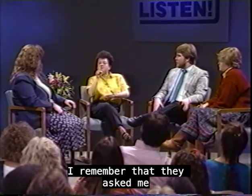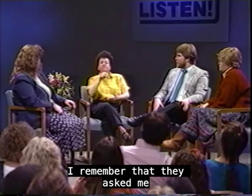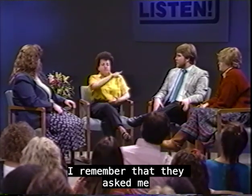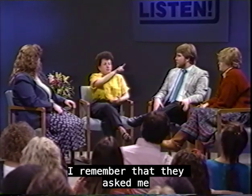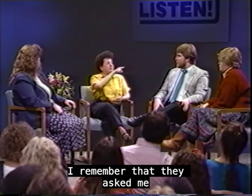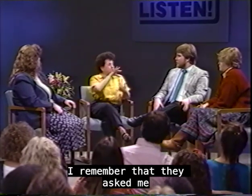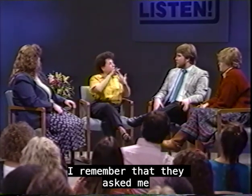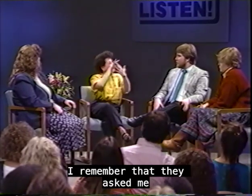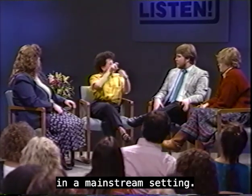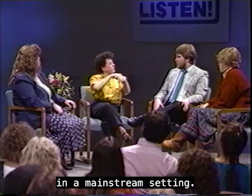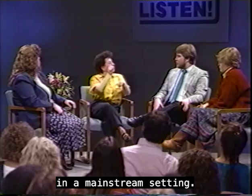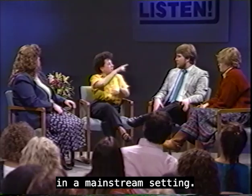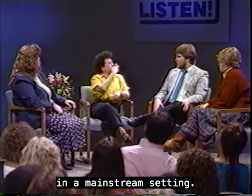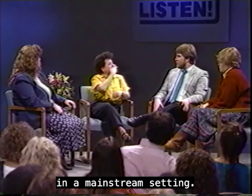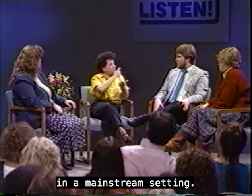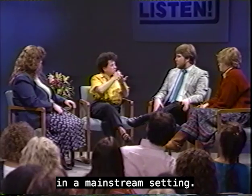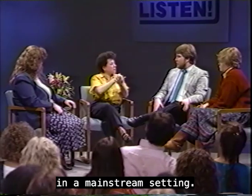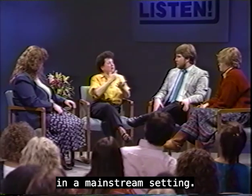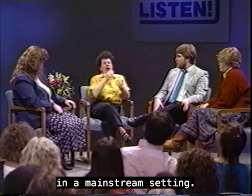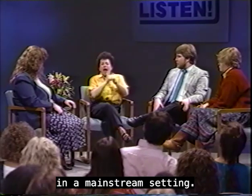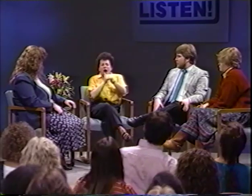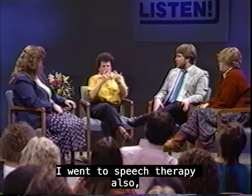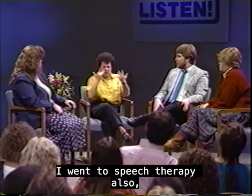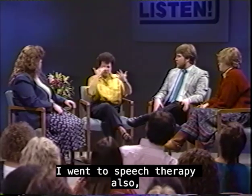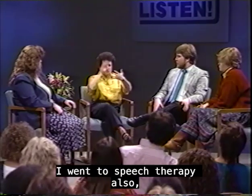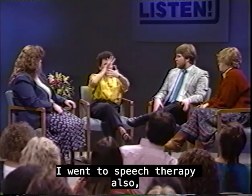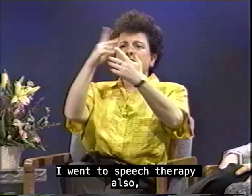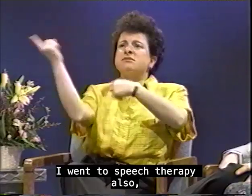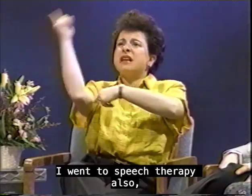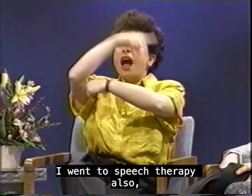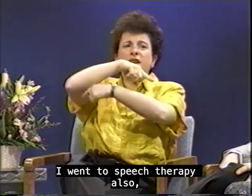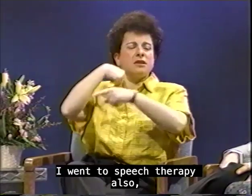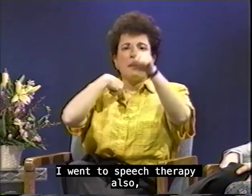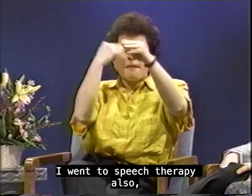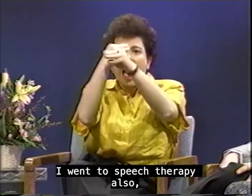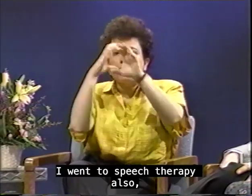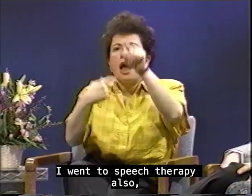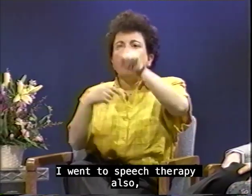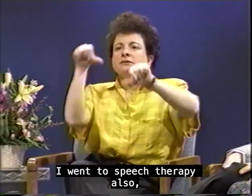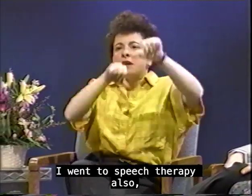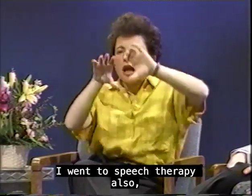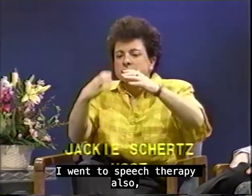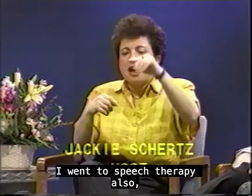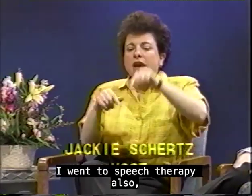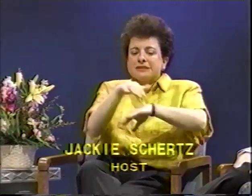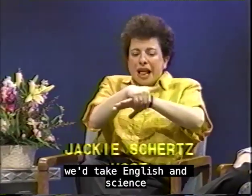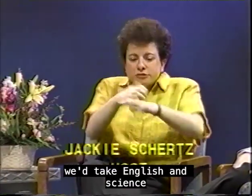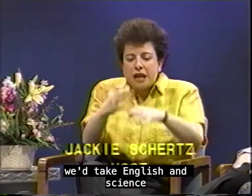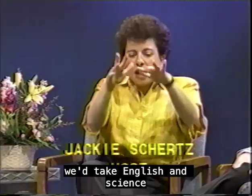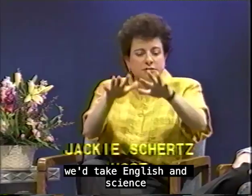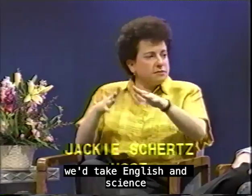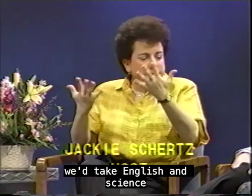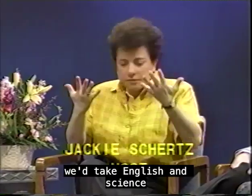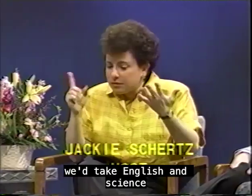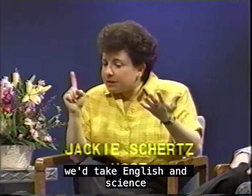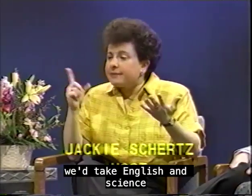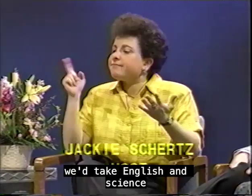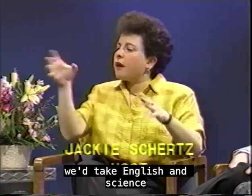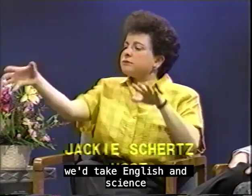mainstreaming school, in a mainstream setting. I went to speech therapy also, and during the day, we'd take English and science